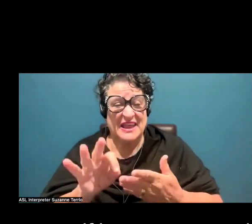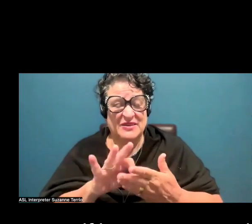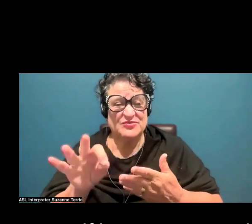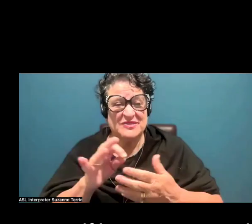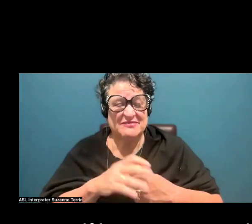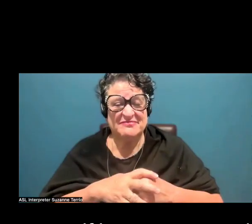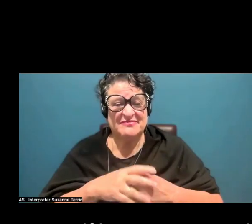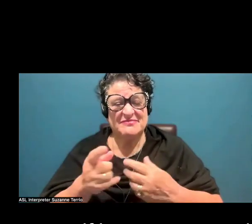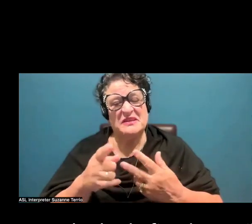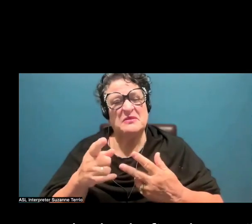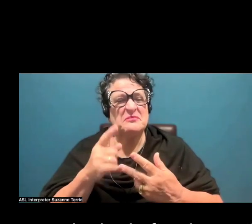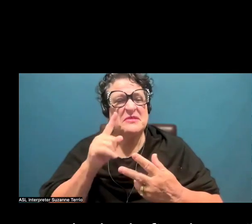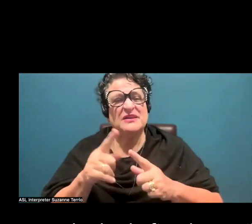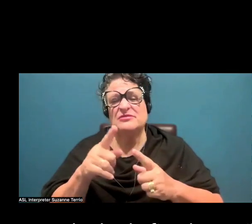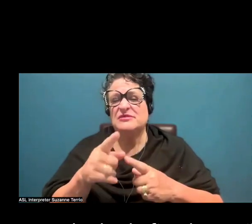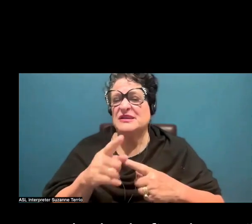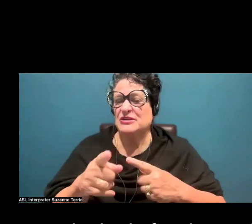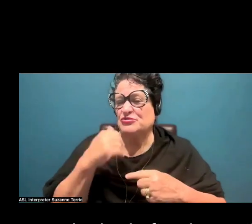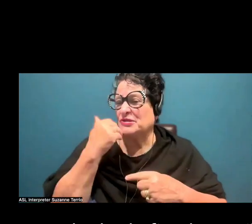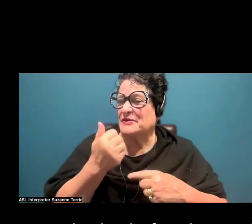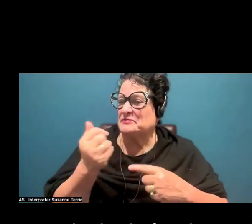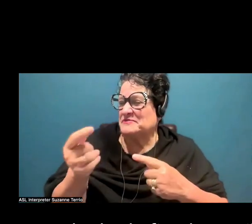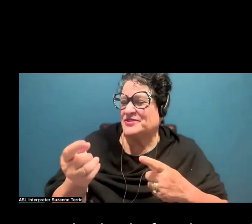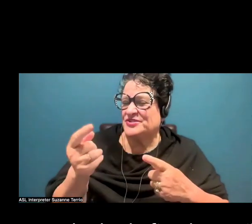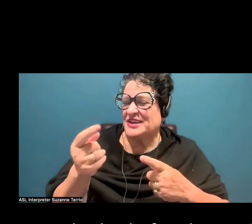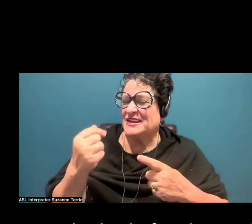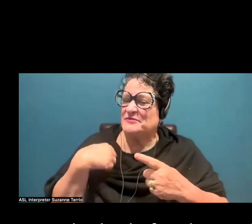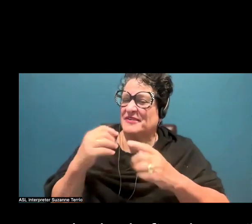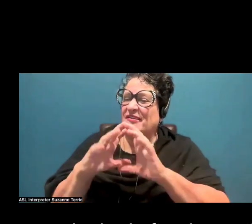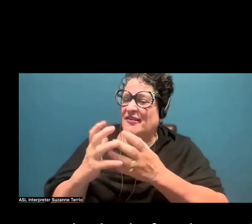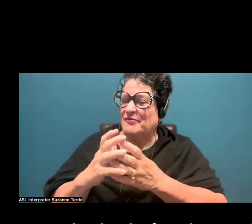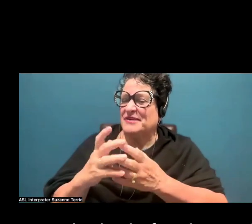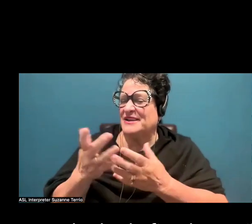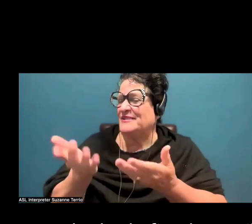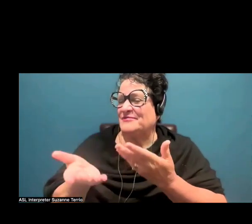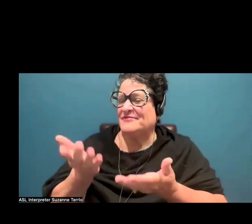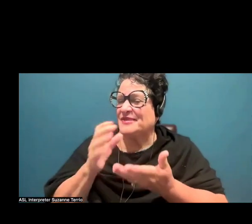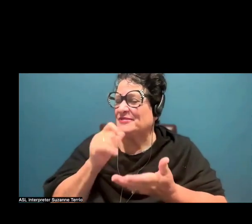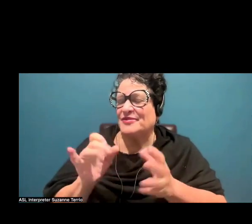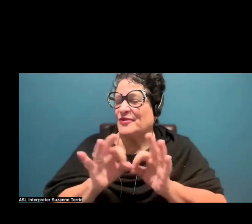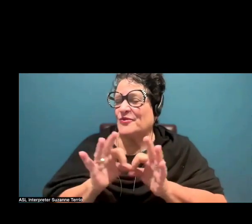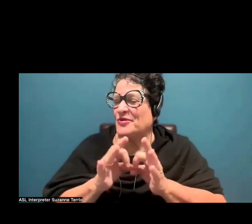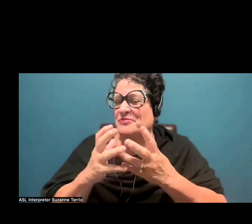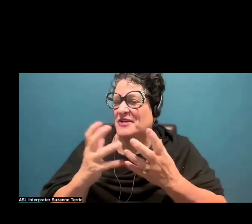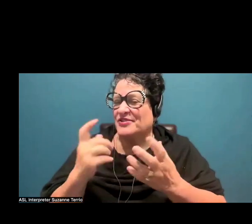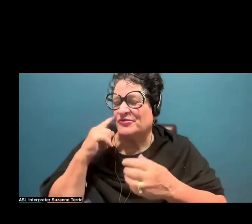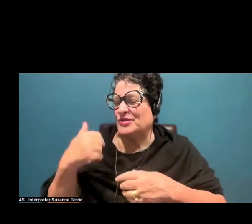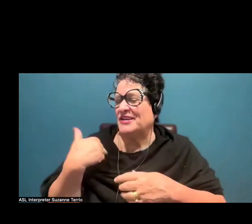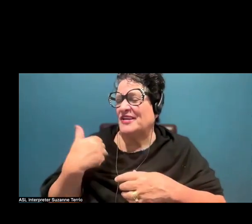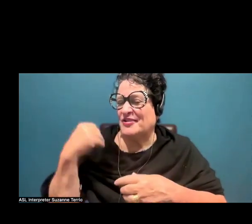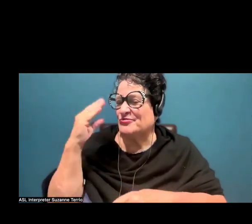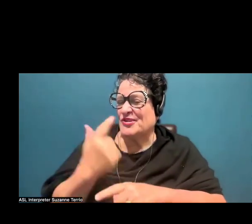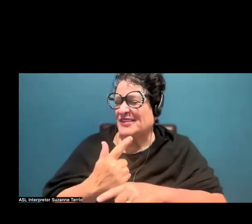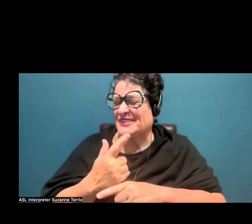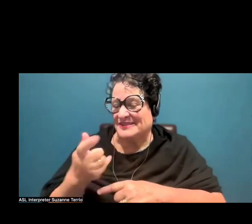Nitsos as Rhea was ashamed to admit she had often been, then his company was probably not worth very much to their younger brother. Still, it